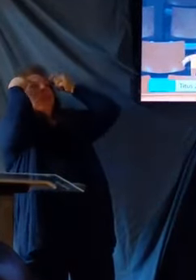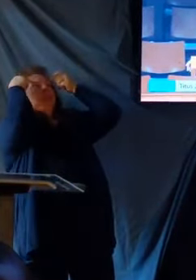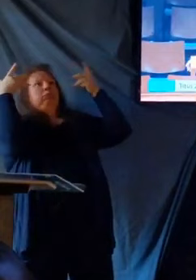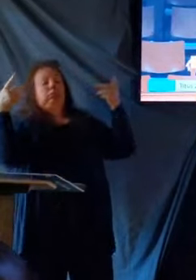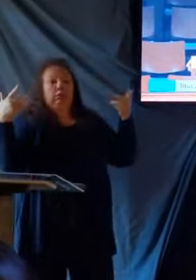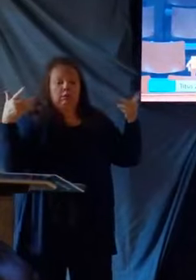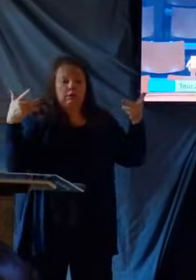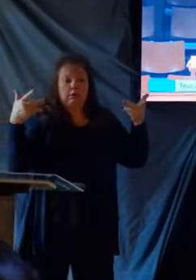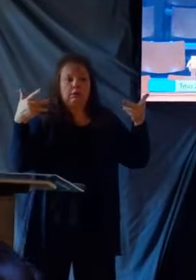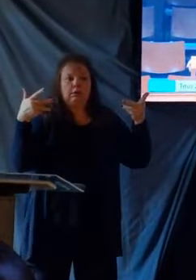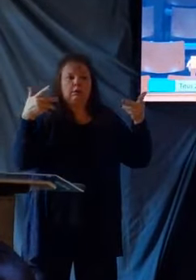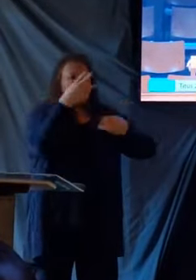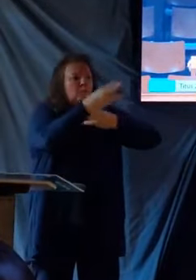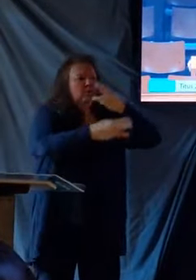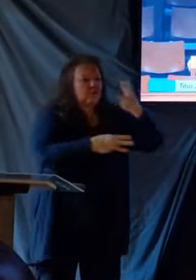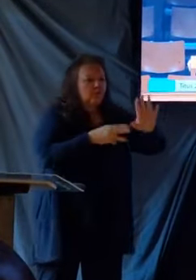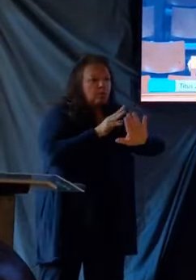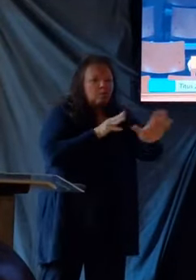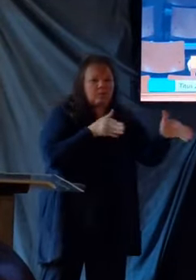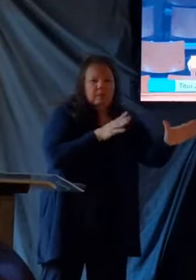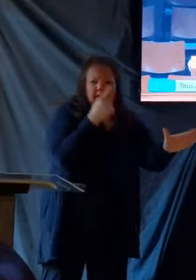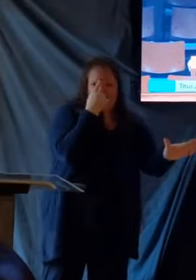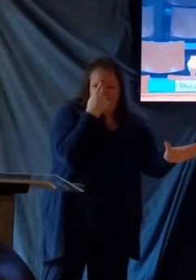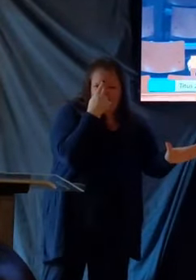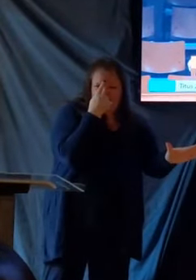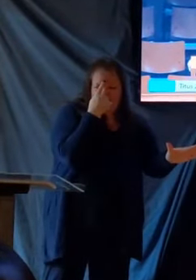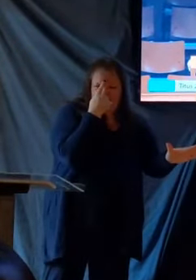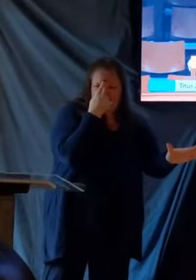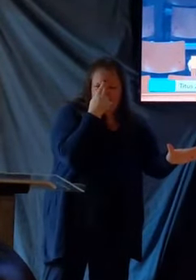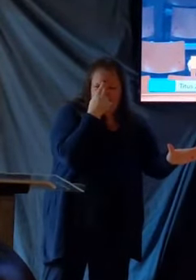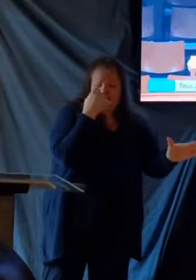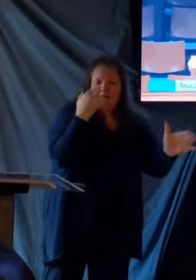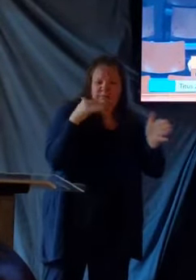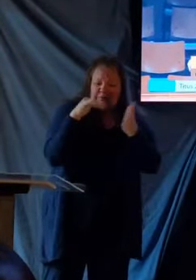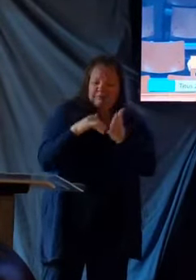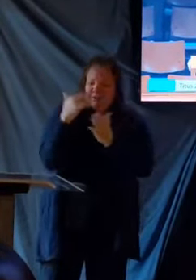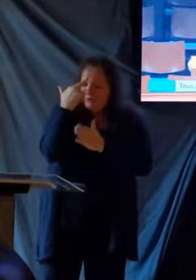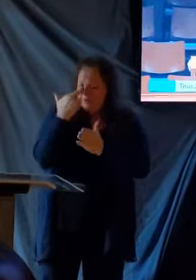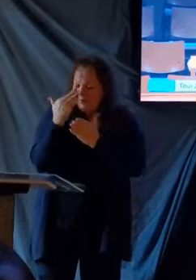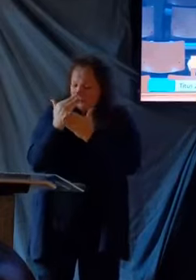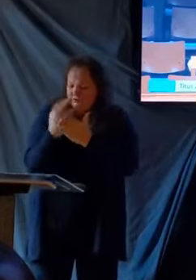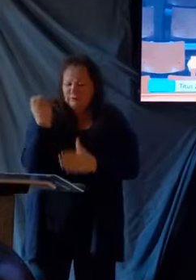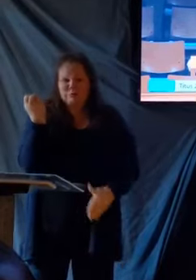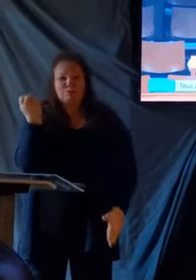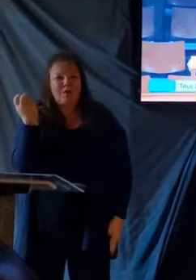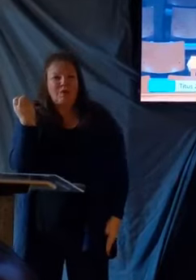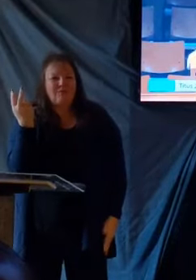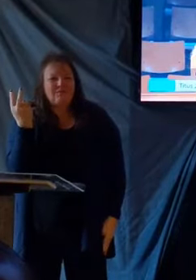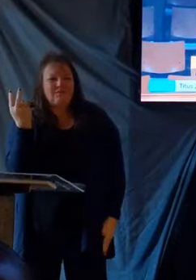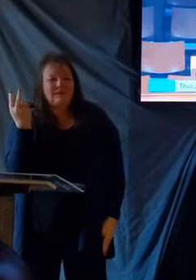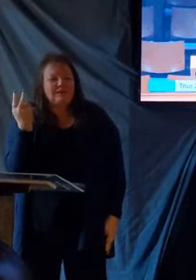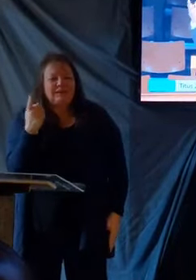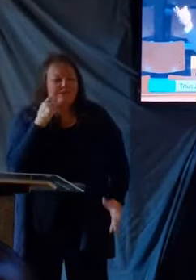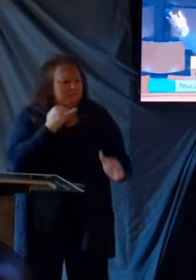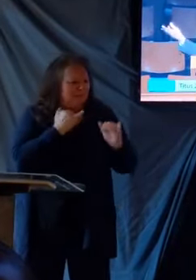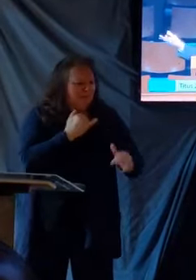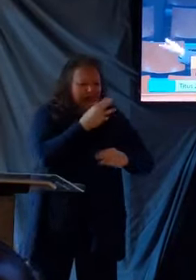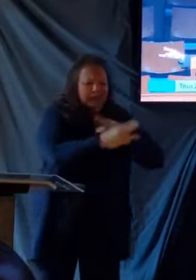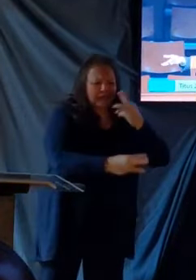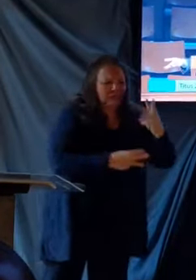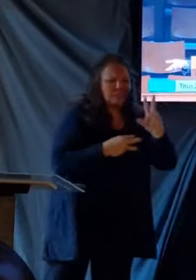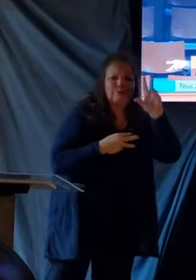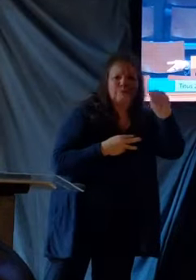incessantly with the world's thinking. We're in Romans, and we get to chapter 12. We'll have you not be conformed to